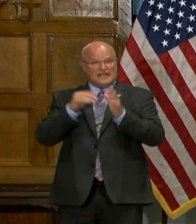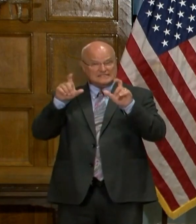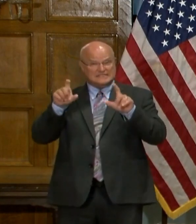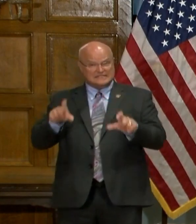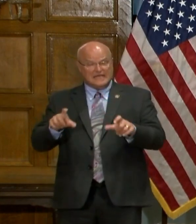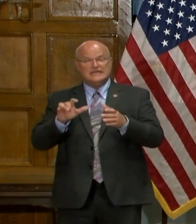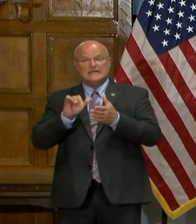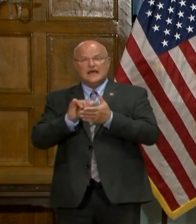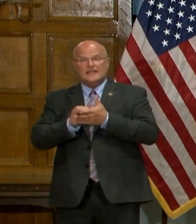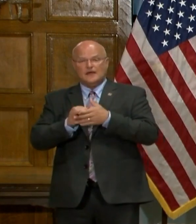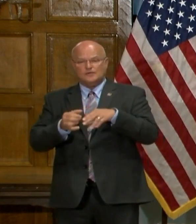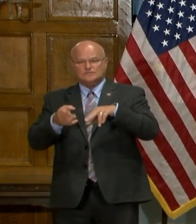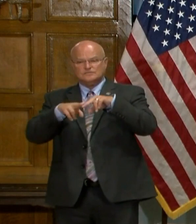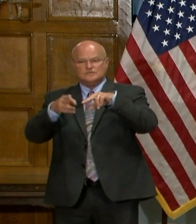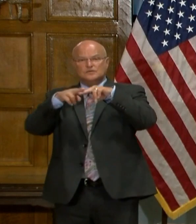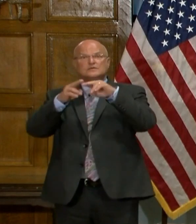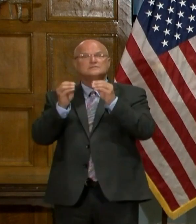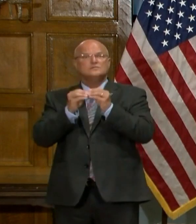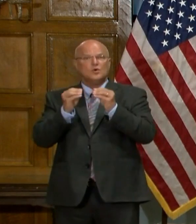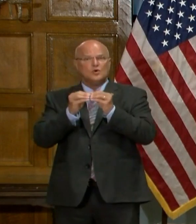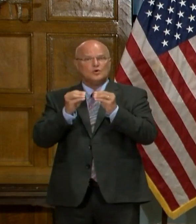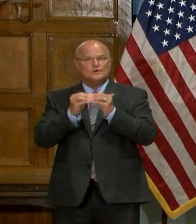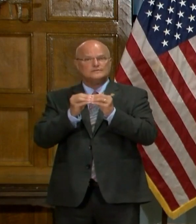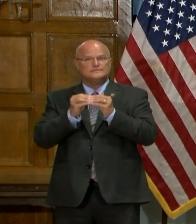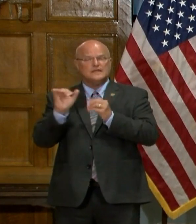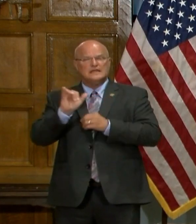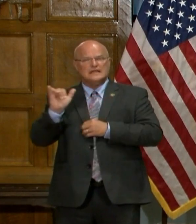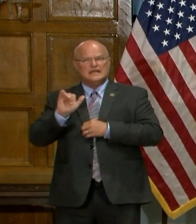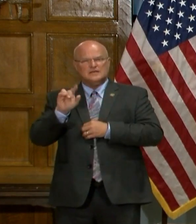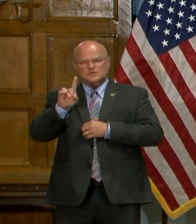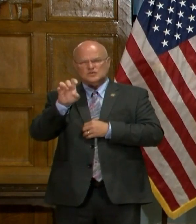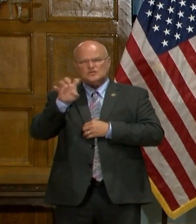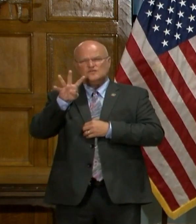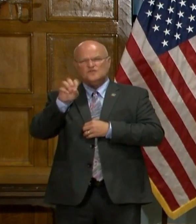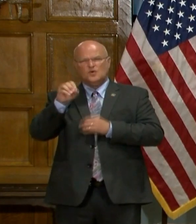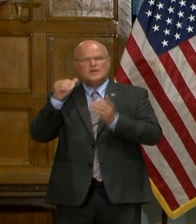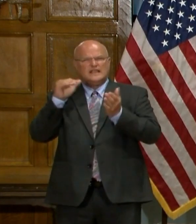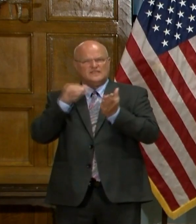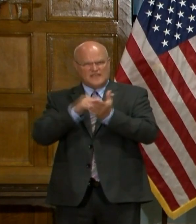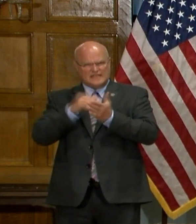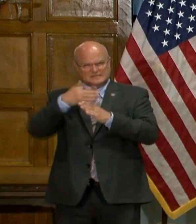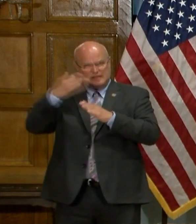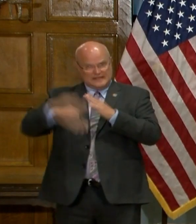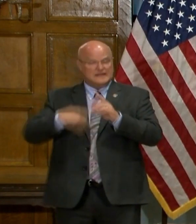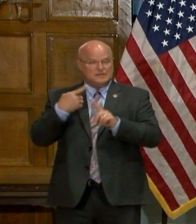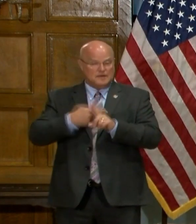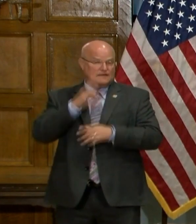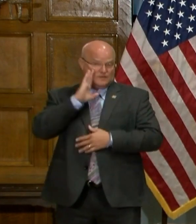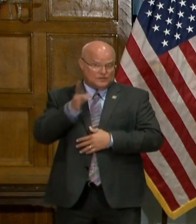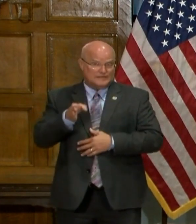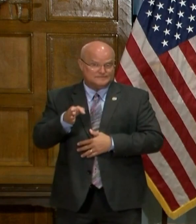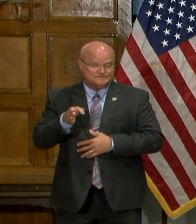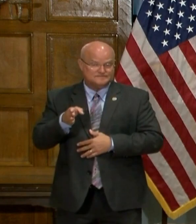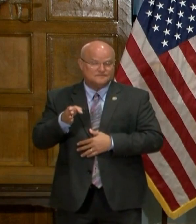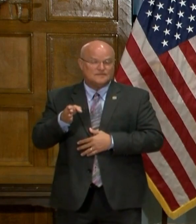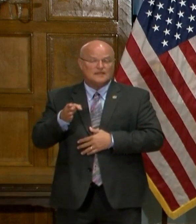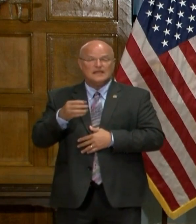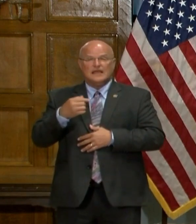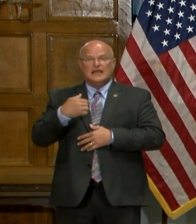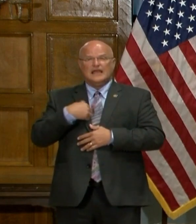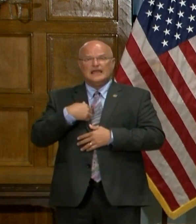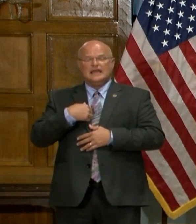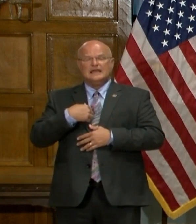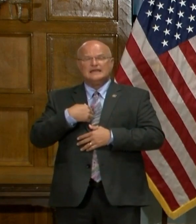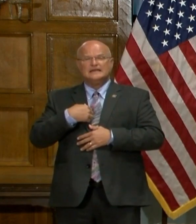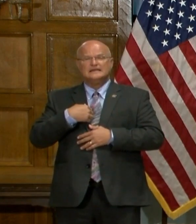tests. That will go up some more, likely close to 140,000 or so by the end of the month. I've set